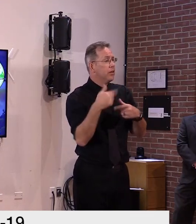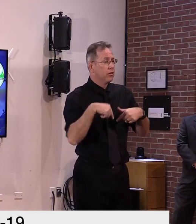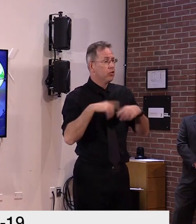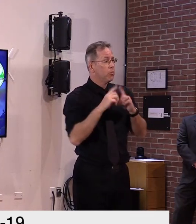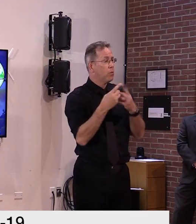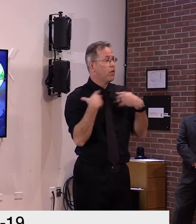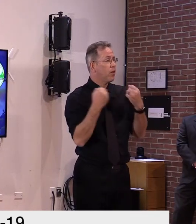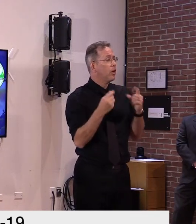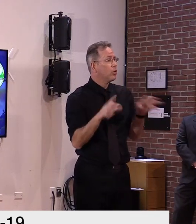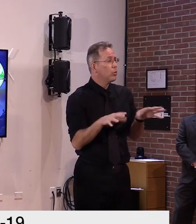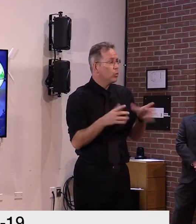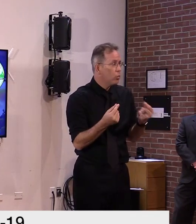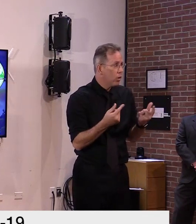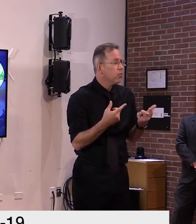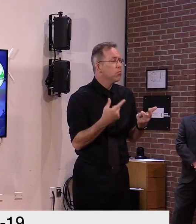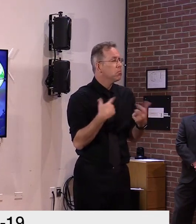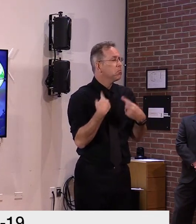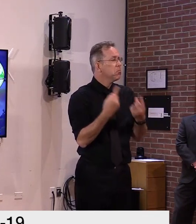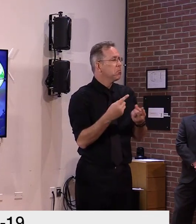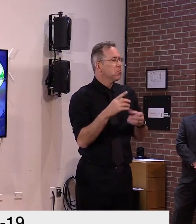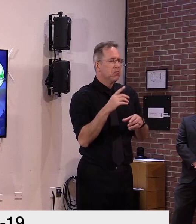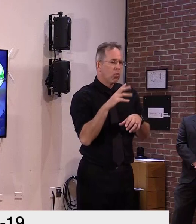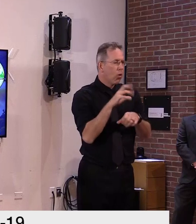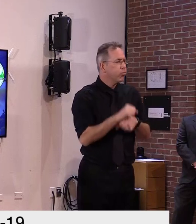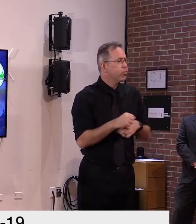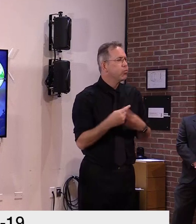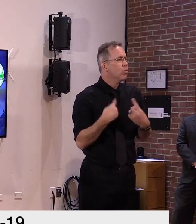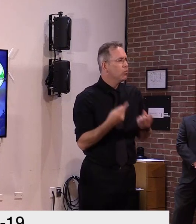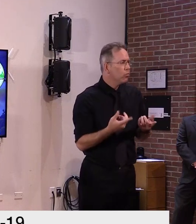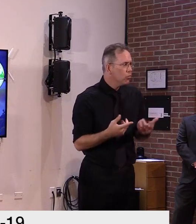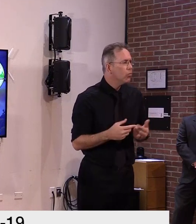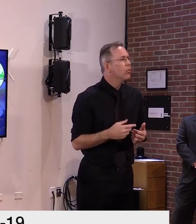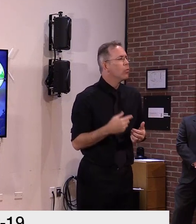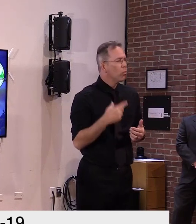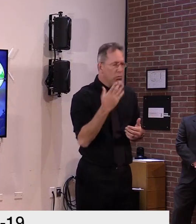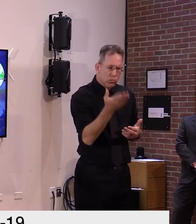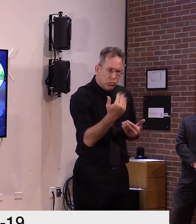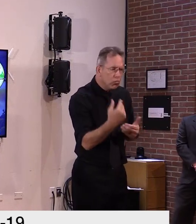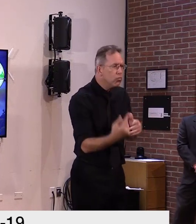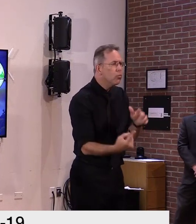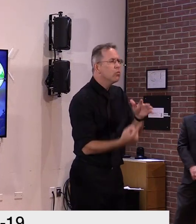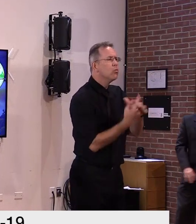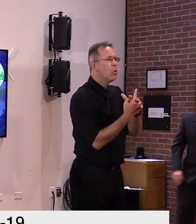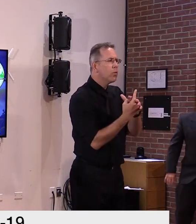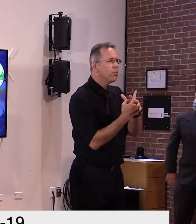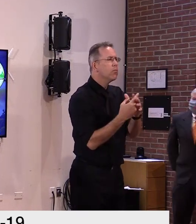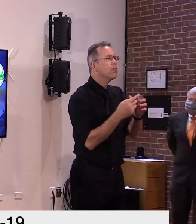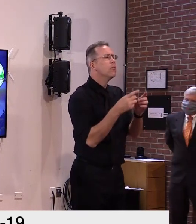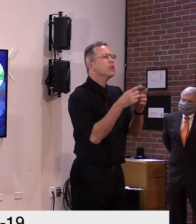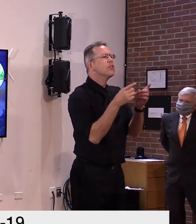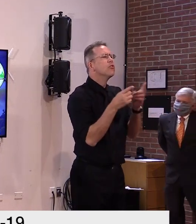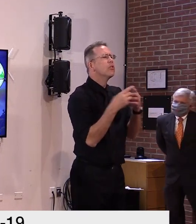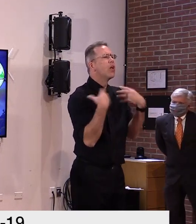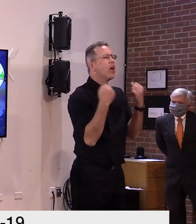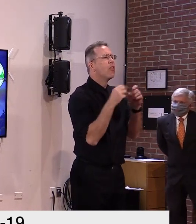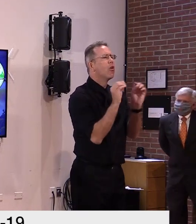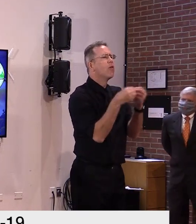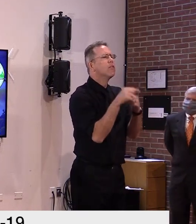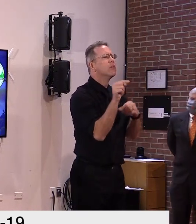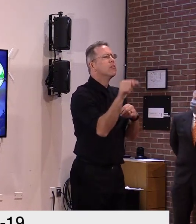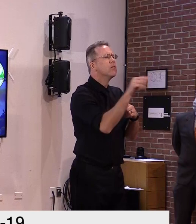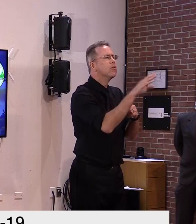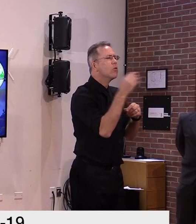do, is that you can show up at our district health office. Preferably you call and make an